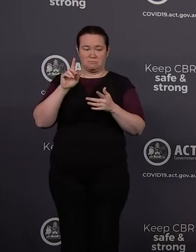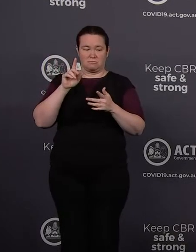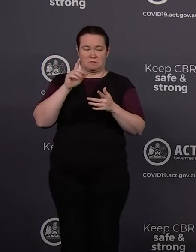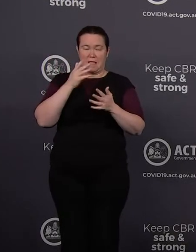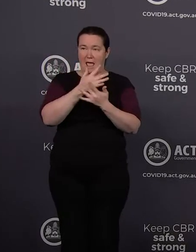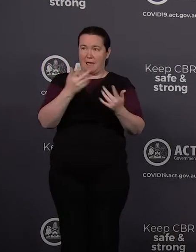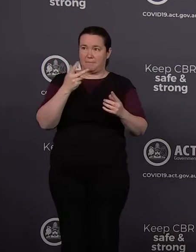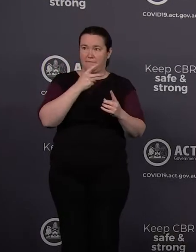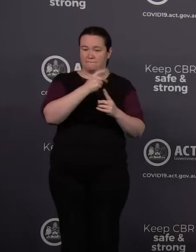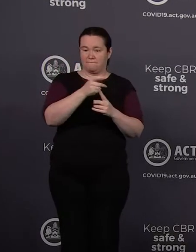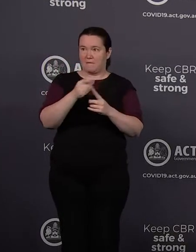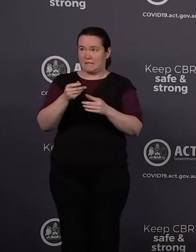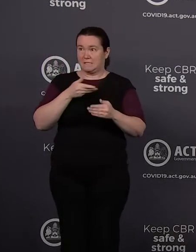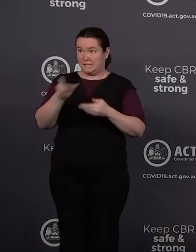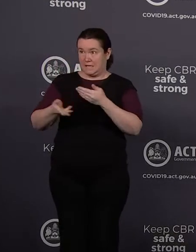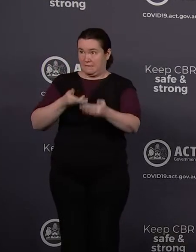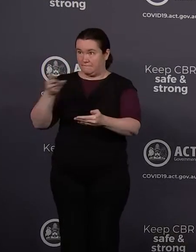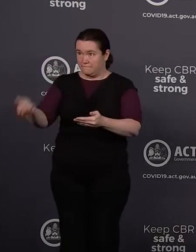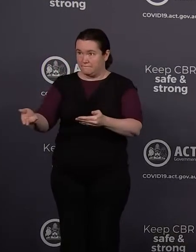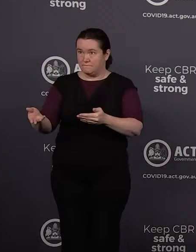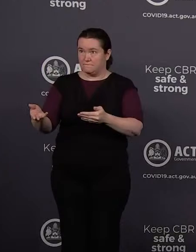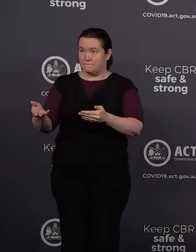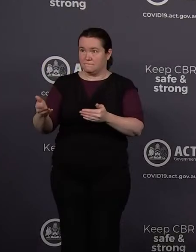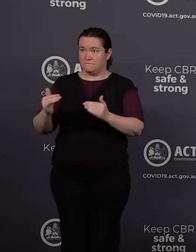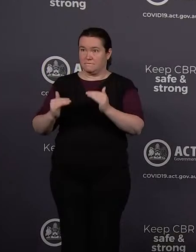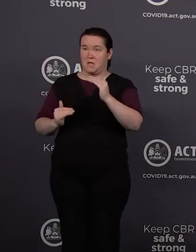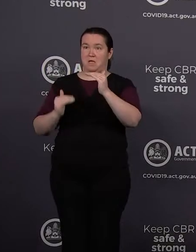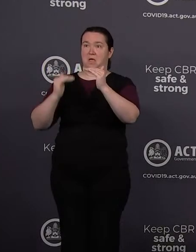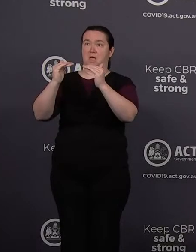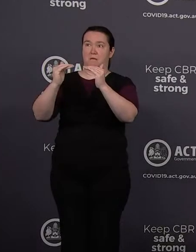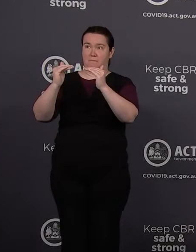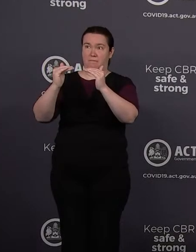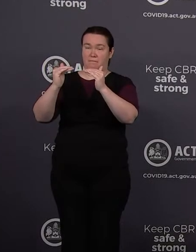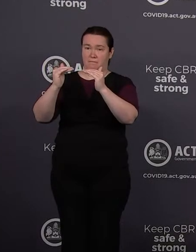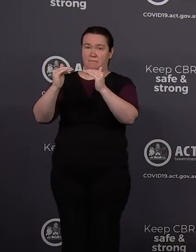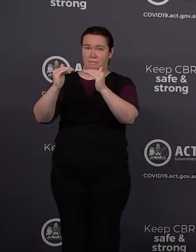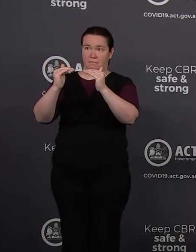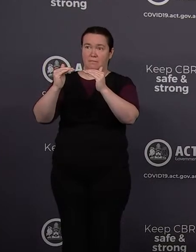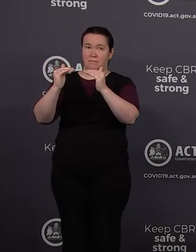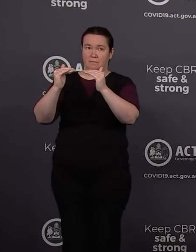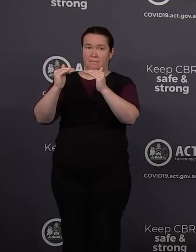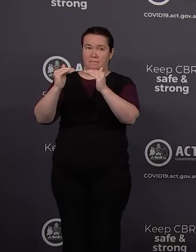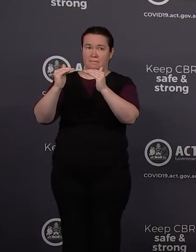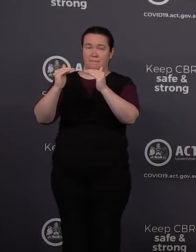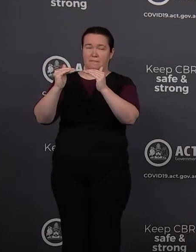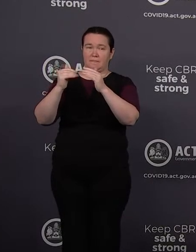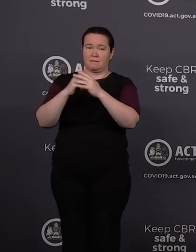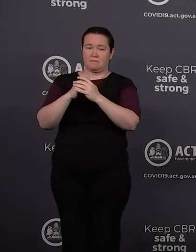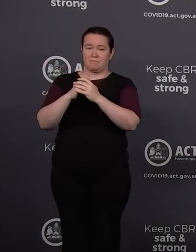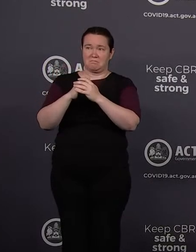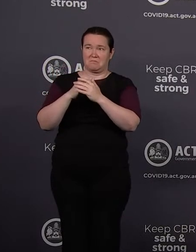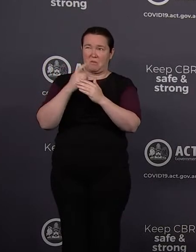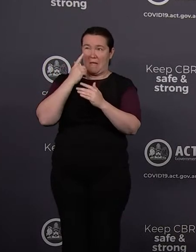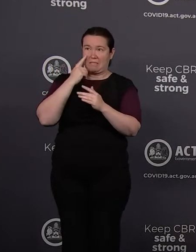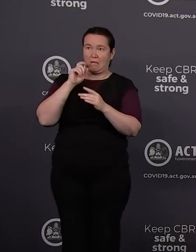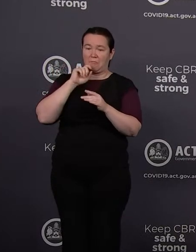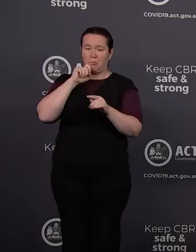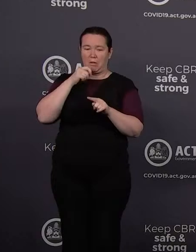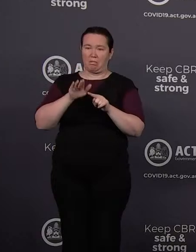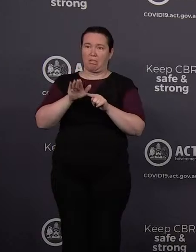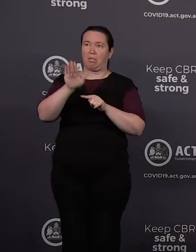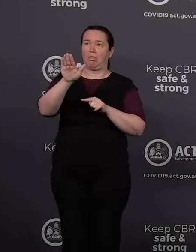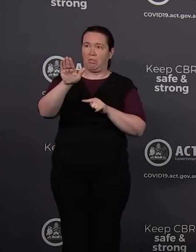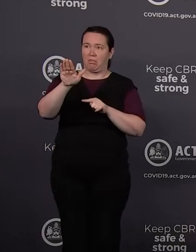rates reaching those high levels of community vaccination. And that would appear to be, unless there's a